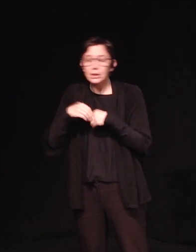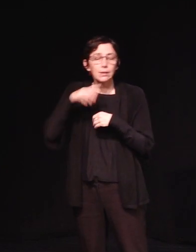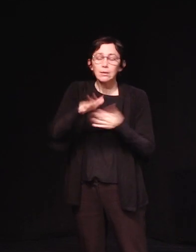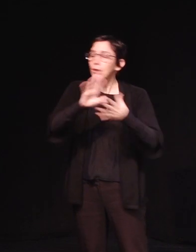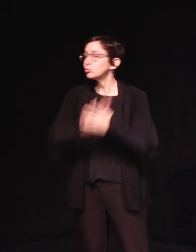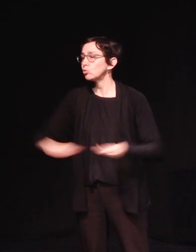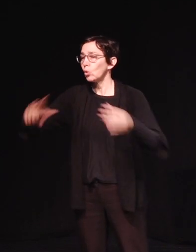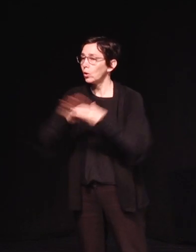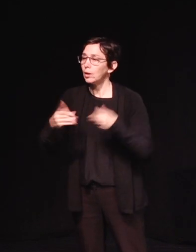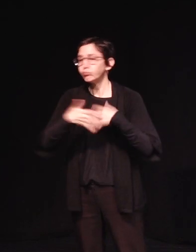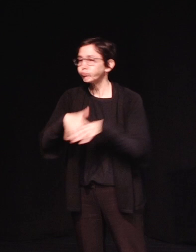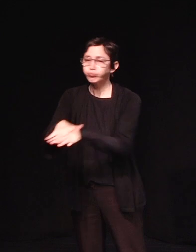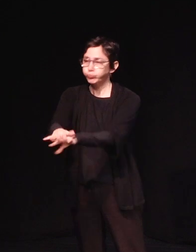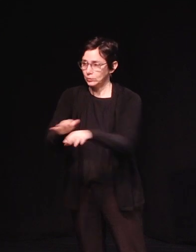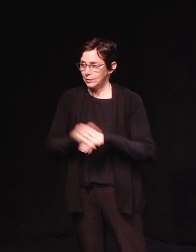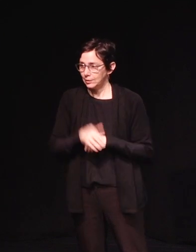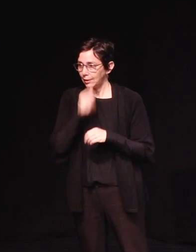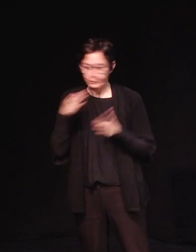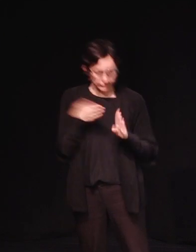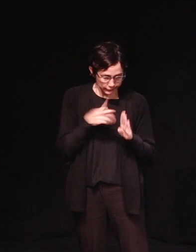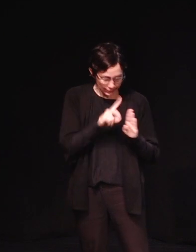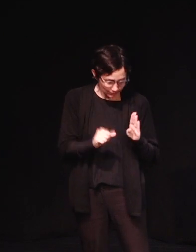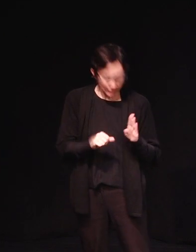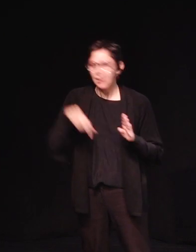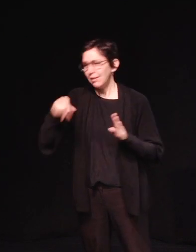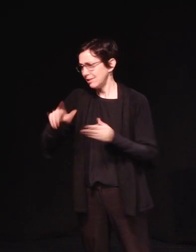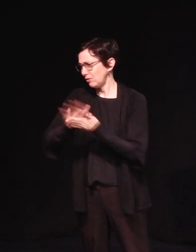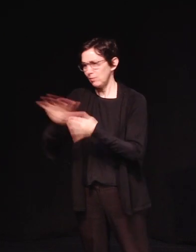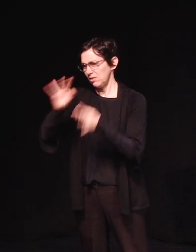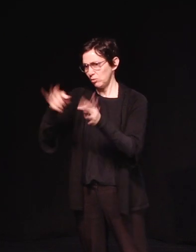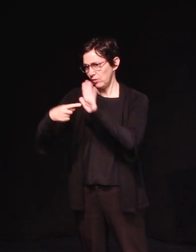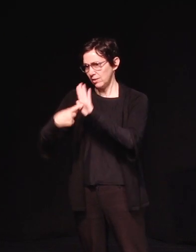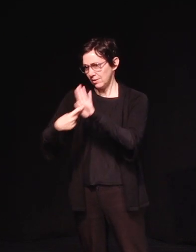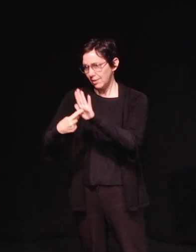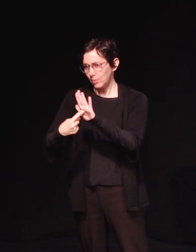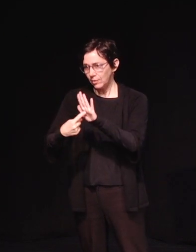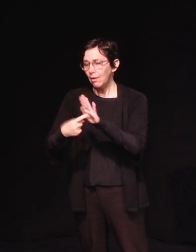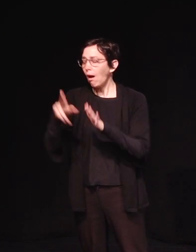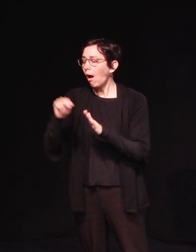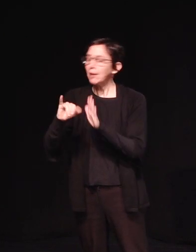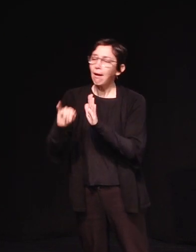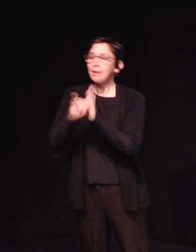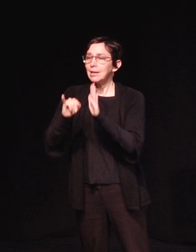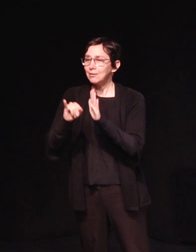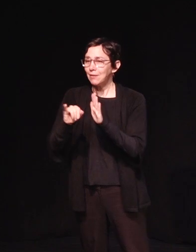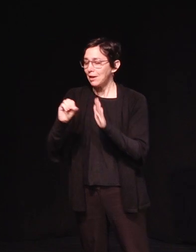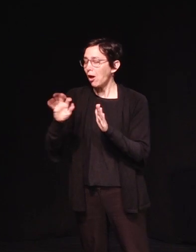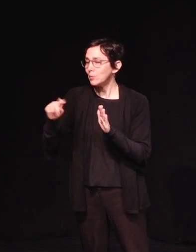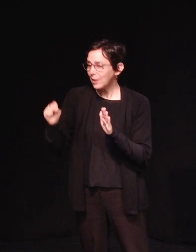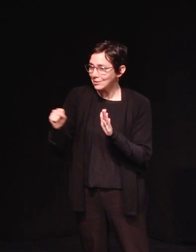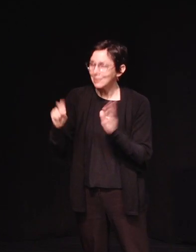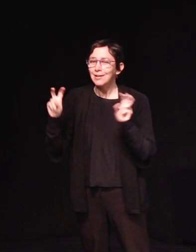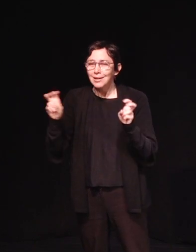film. Tonight's film is a perfect example of that. Unidentified Objects fits into the road trip genre, which,